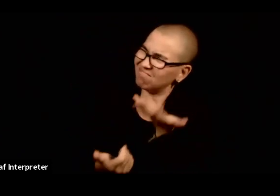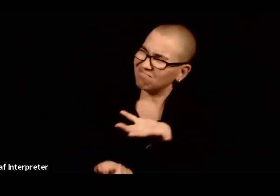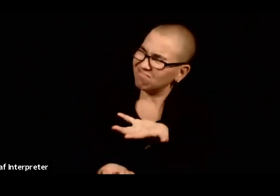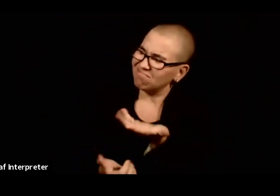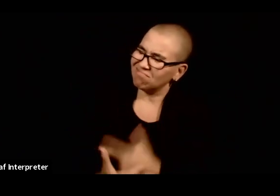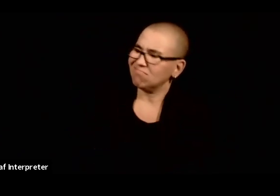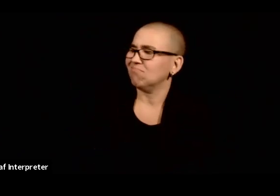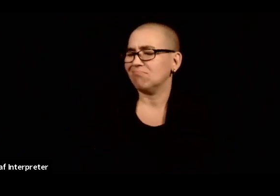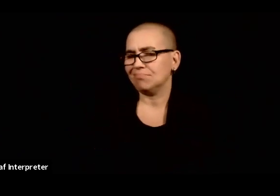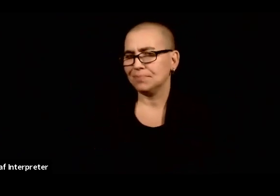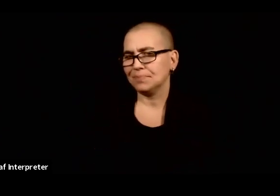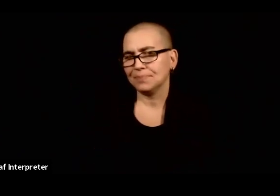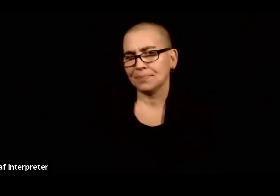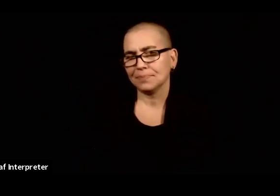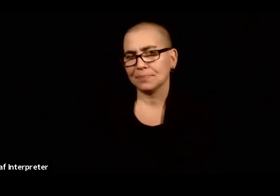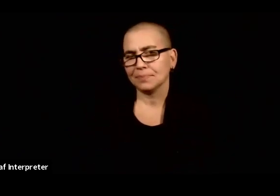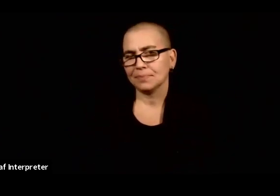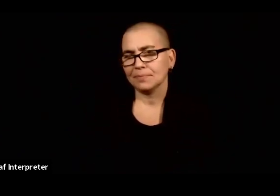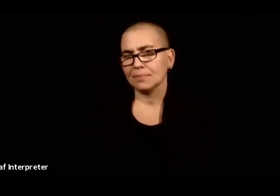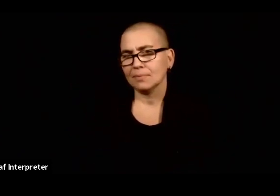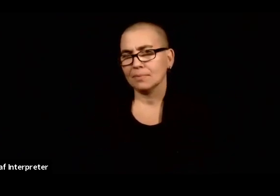Does that make sense?